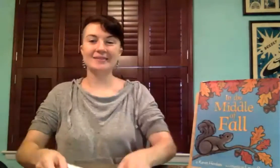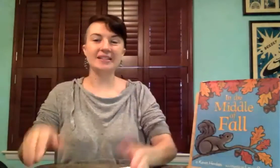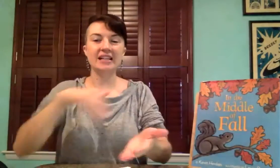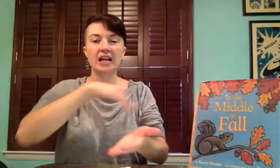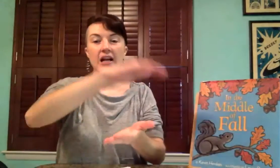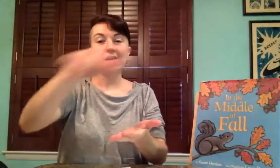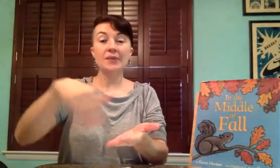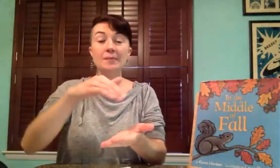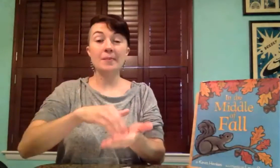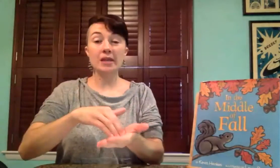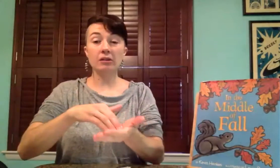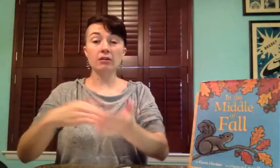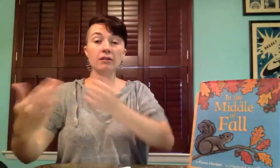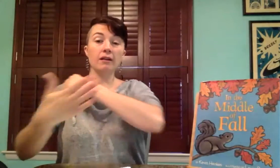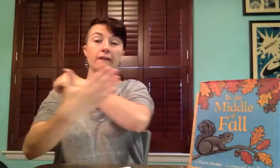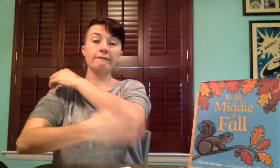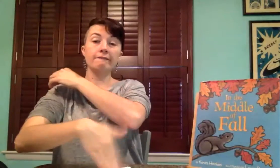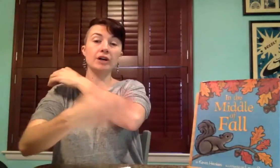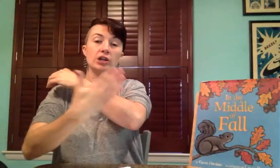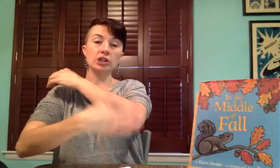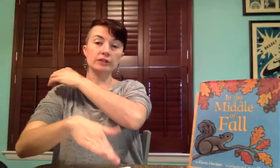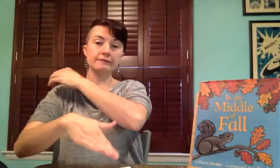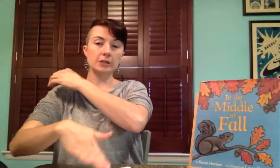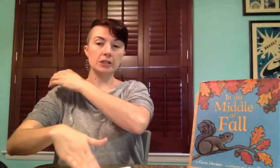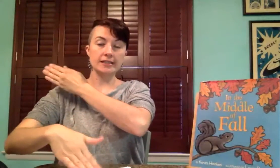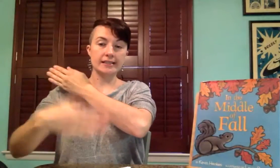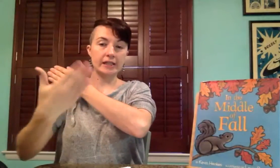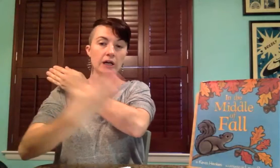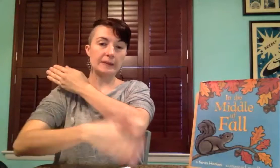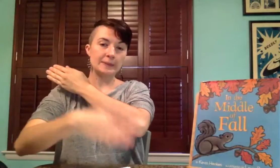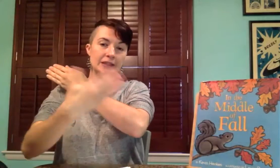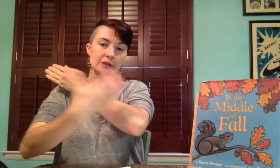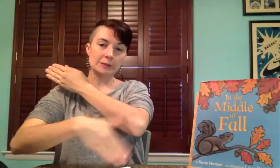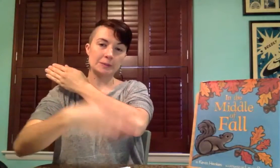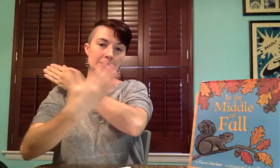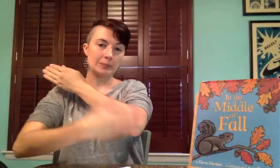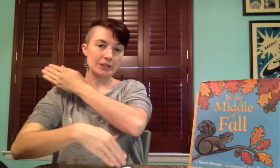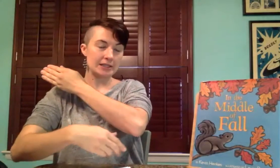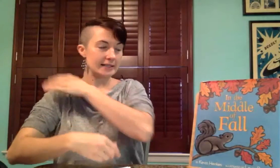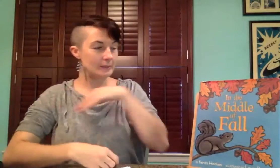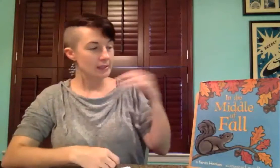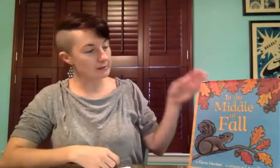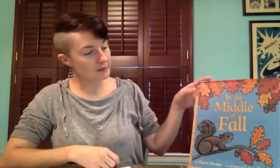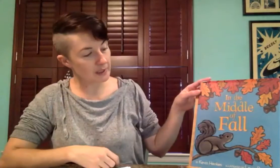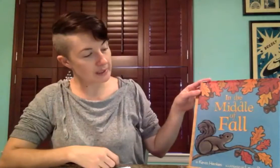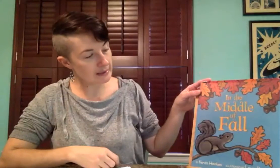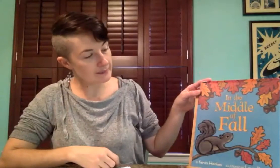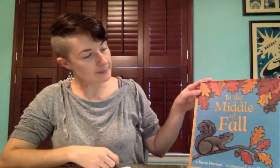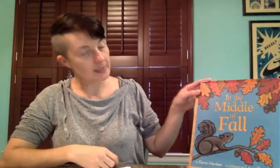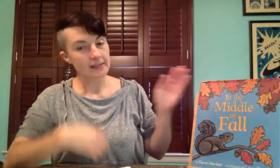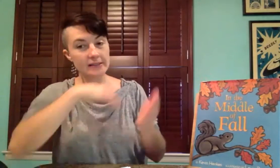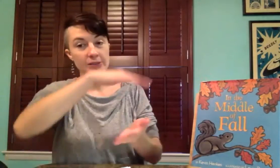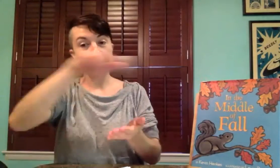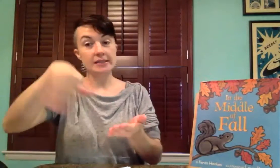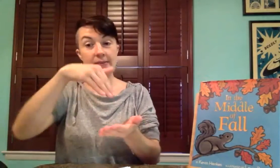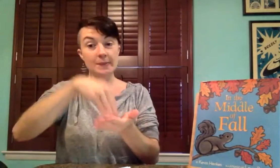Sorry. In the middle of fall. Fall is like autumn, like you're brushing something off your hand. So in the